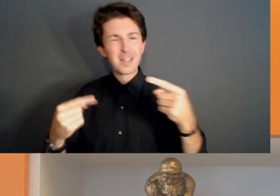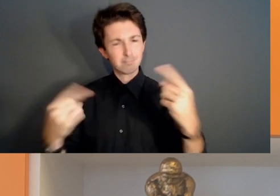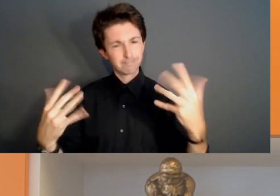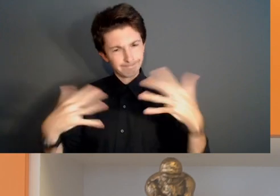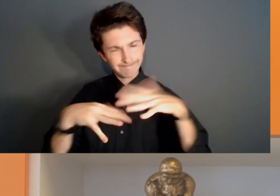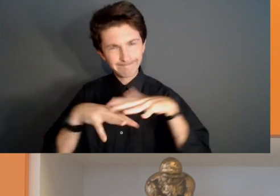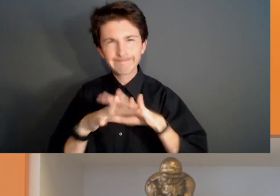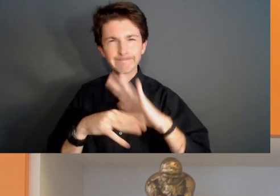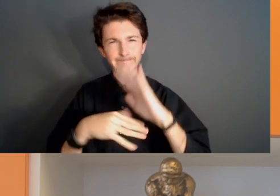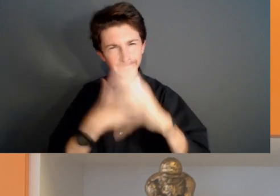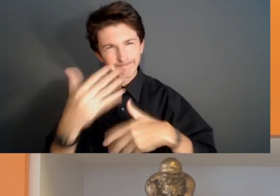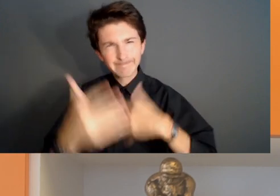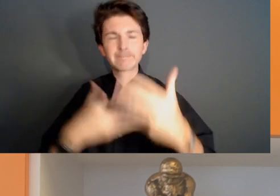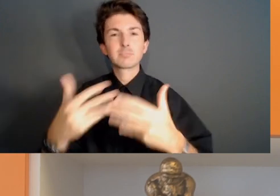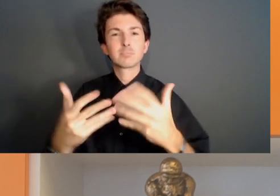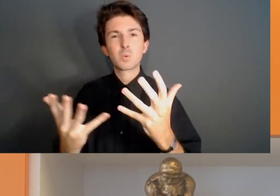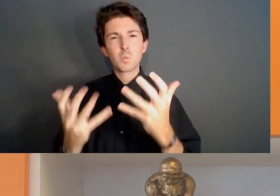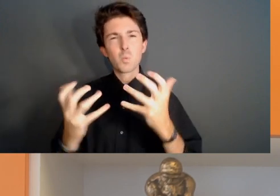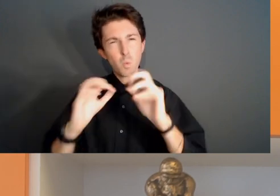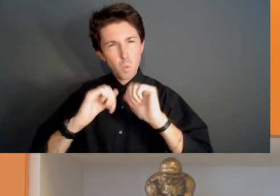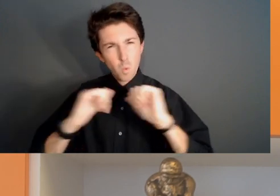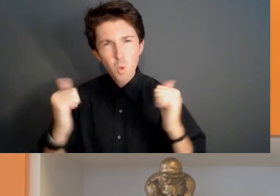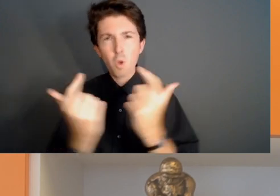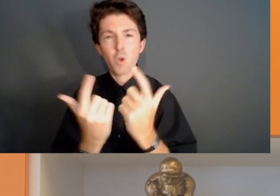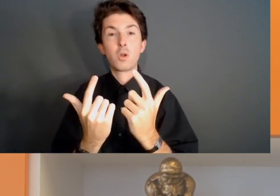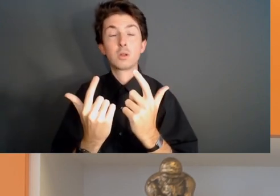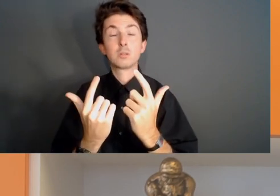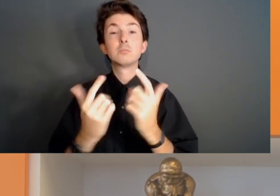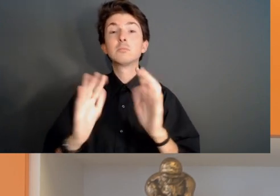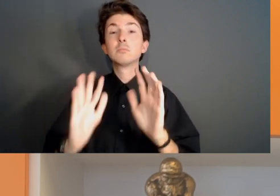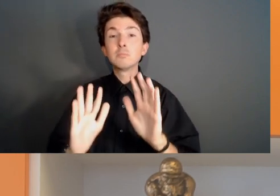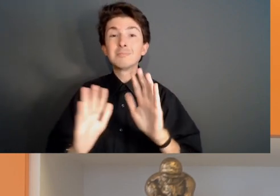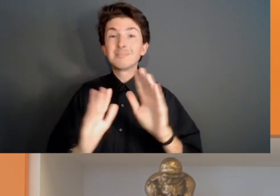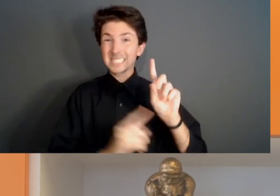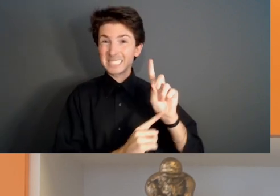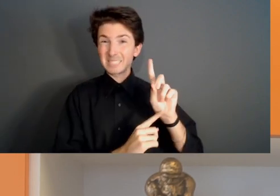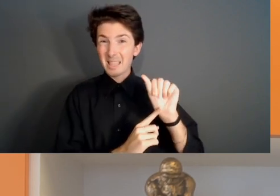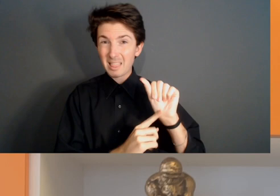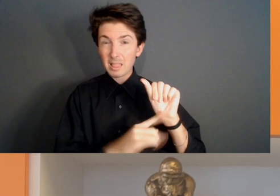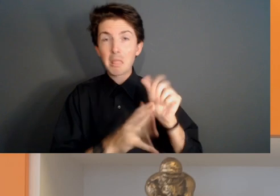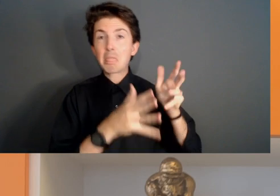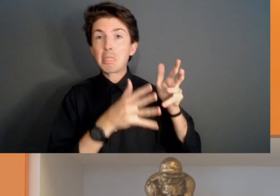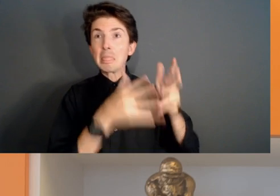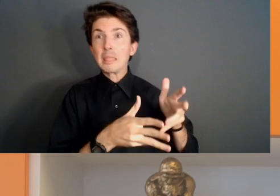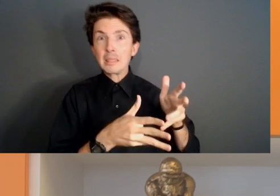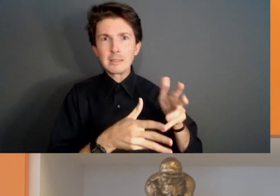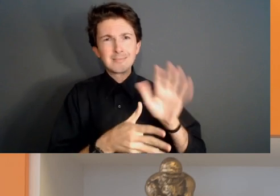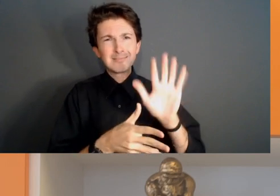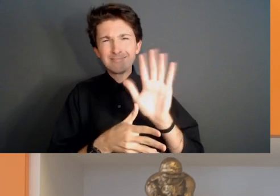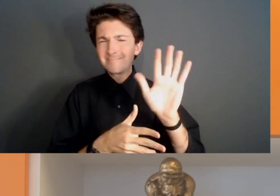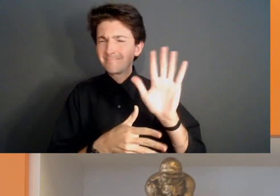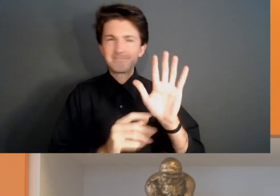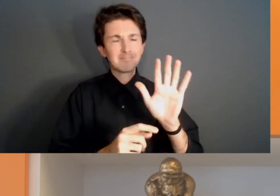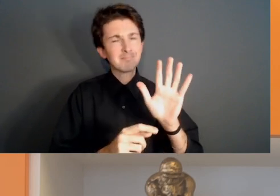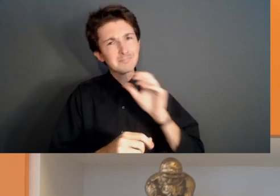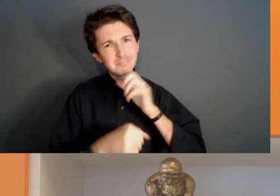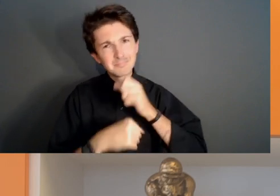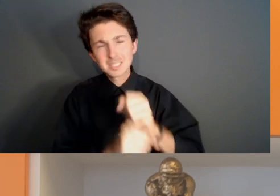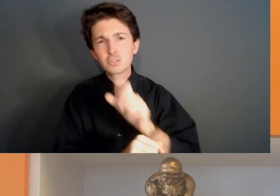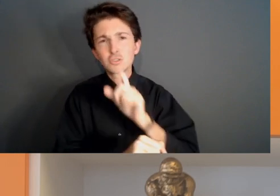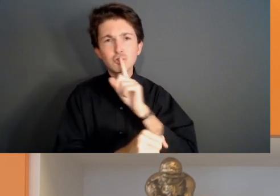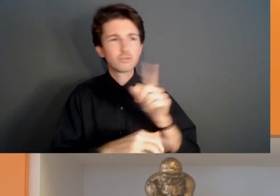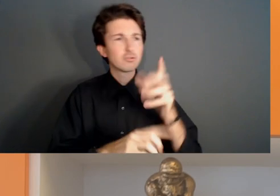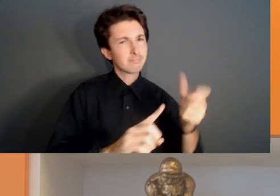ensure no individual with disability gets left behind. And perhaps even more importantly, we're growing a